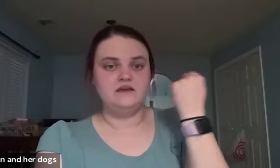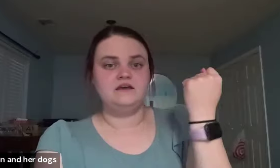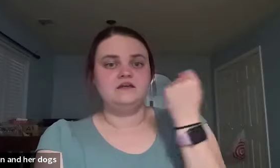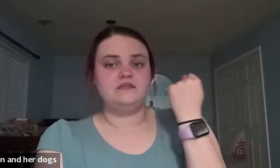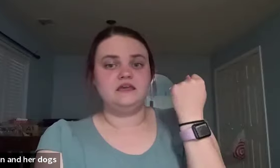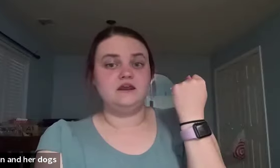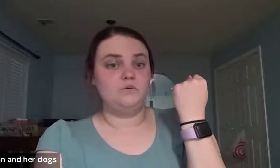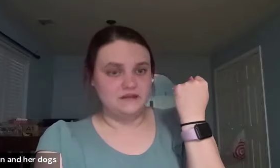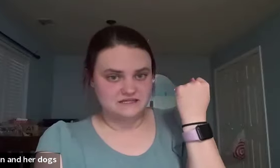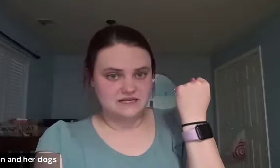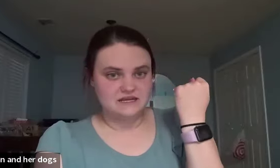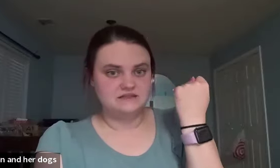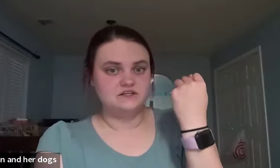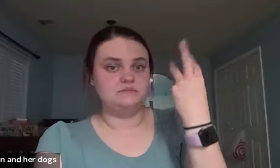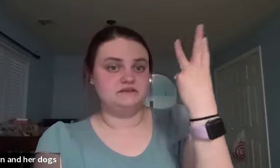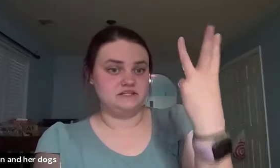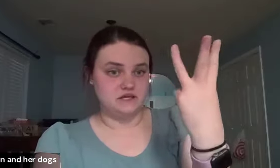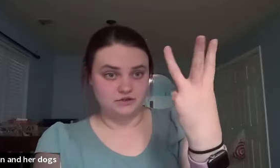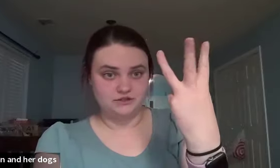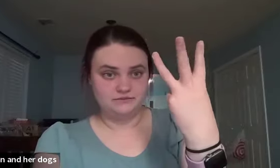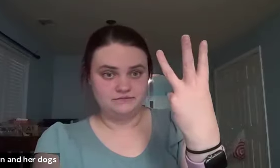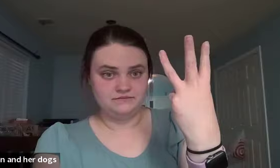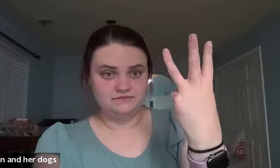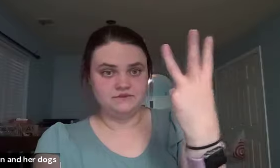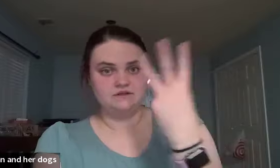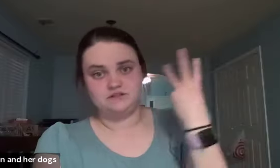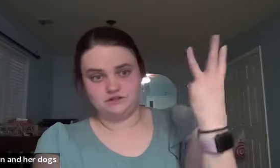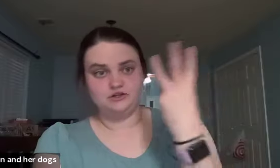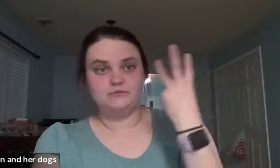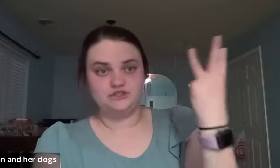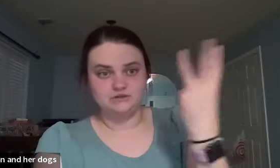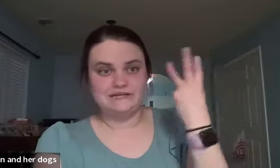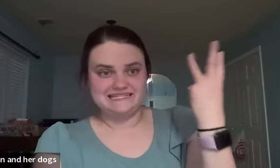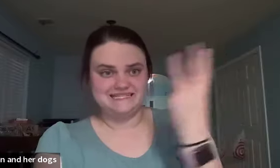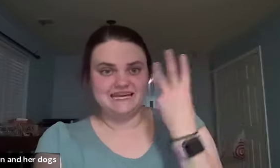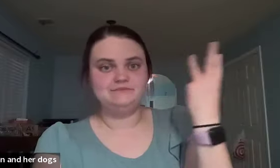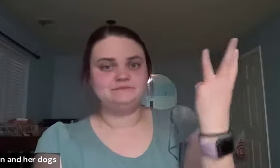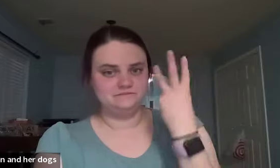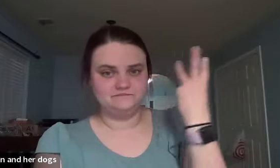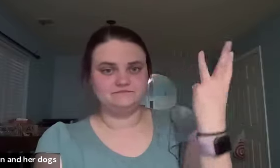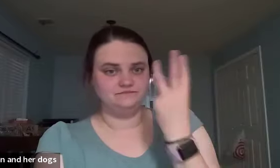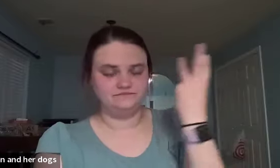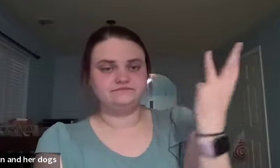Okay. Then Wednesday, it's going to be the W, circular motion, Wednesday.